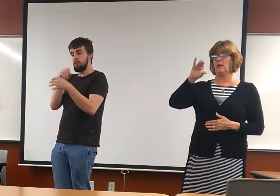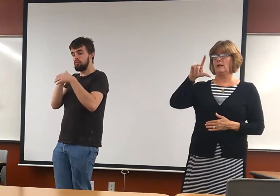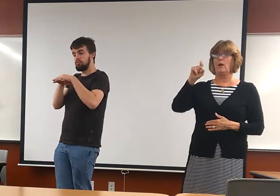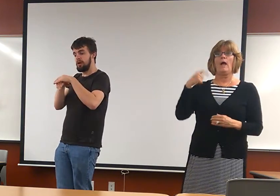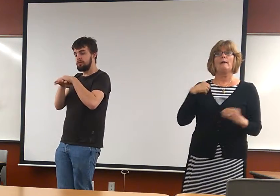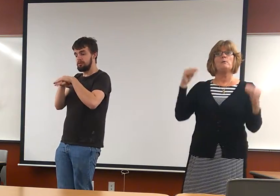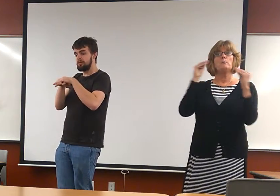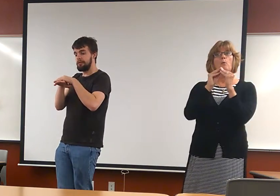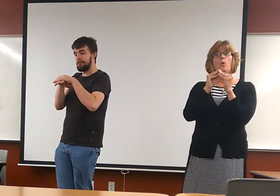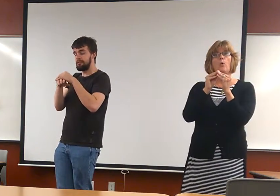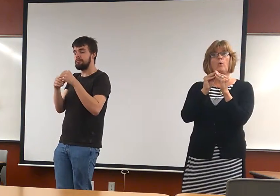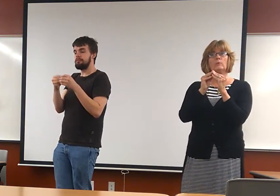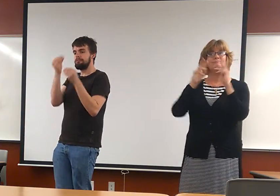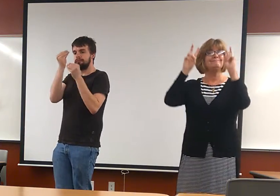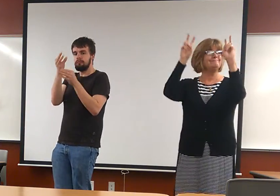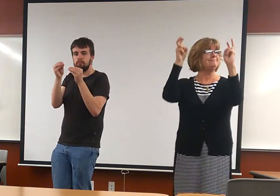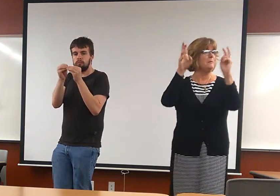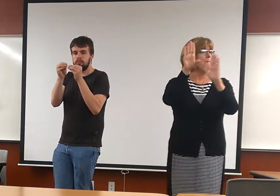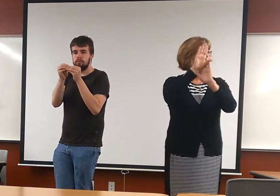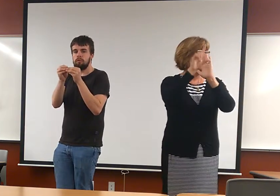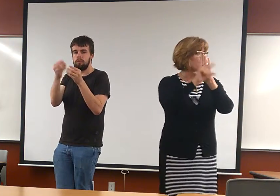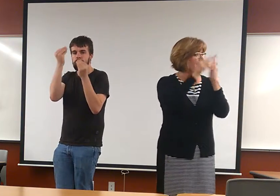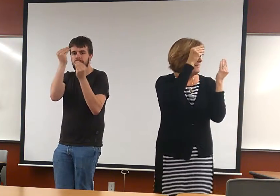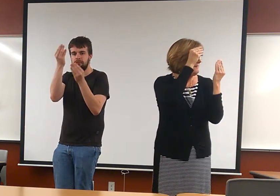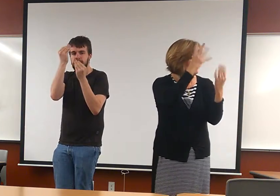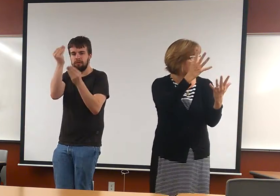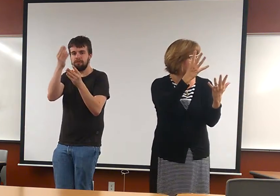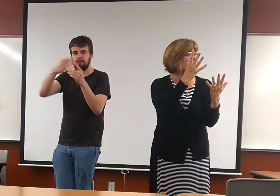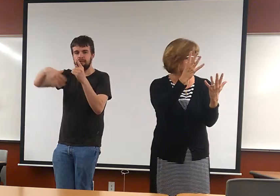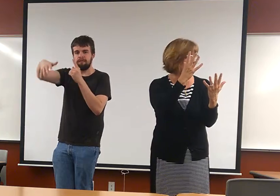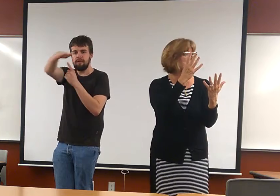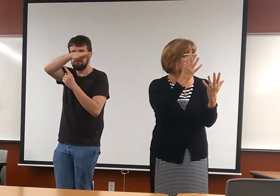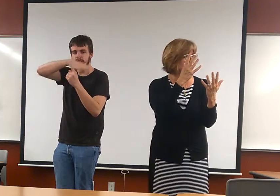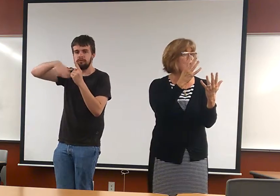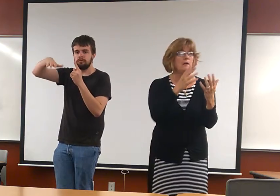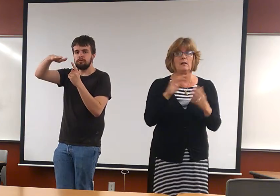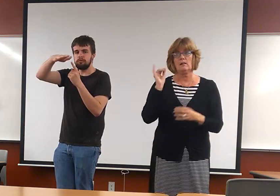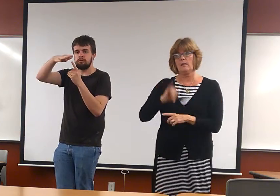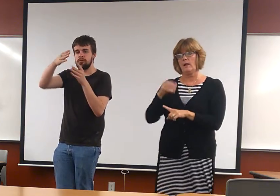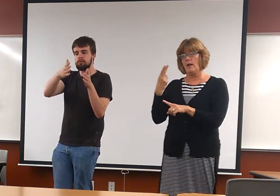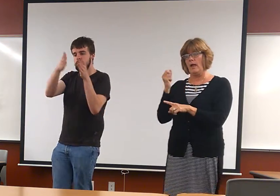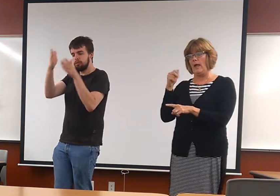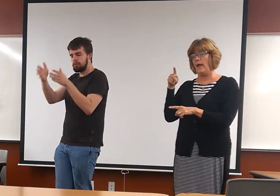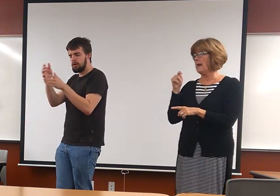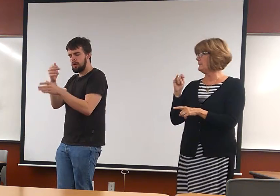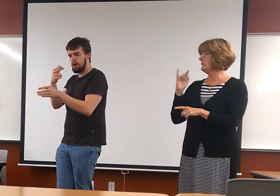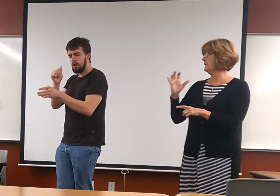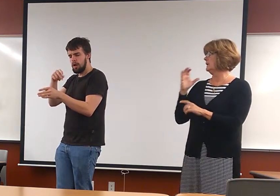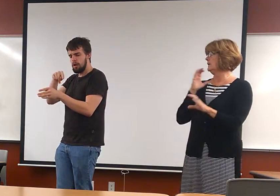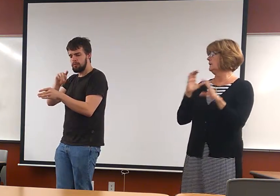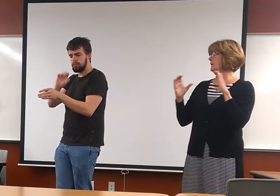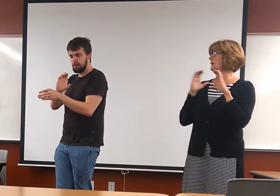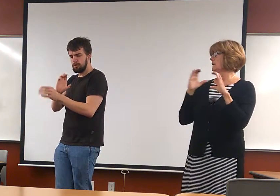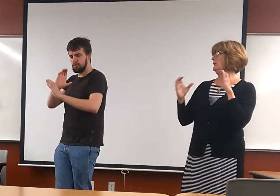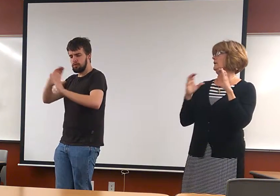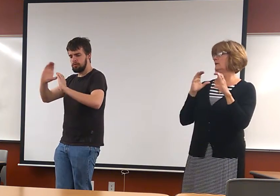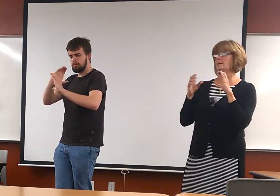background information and actions, where haptic communication is more about